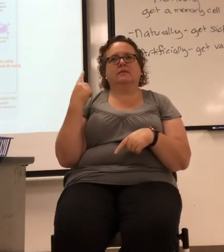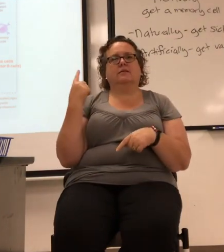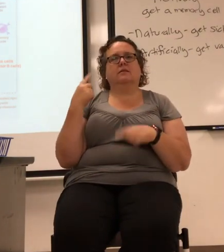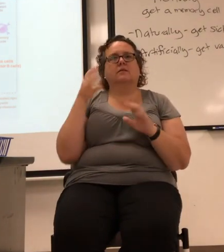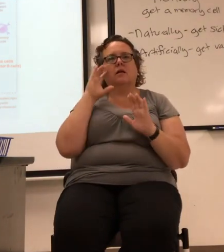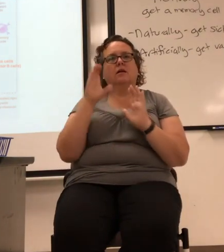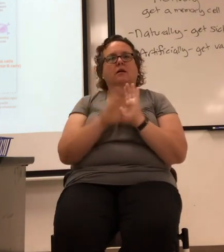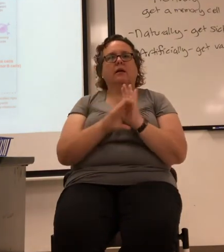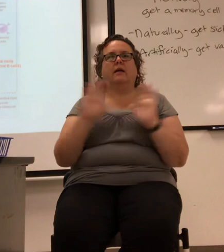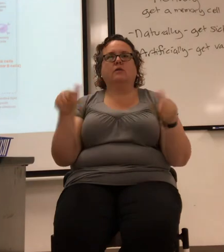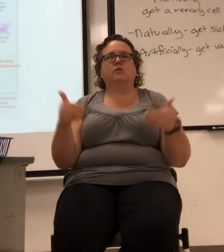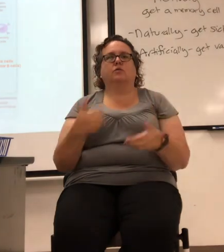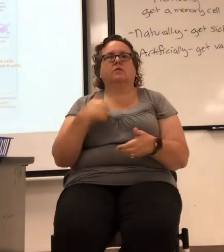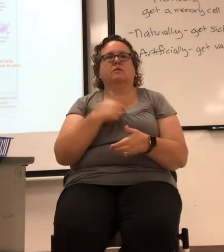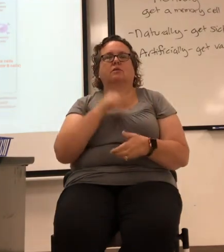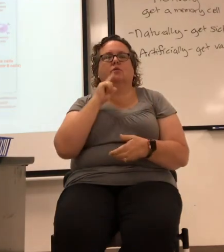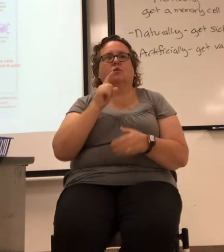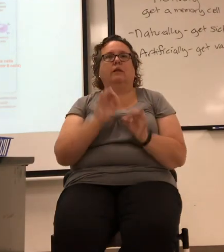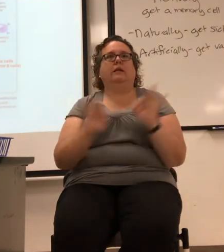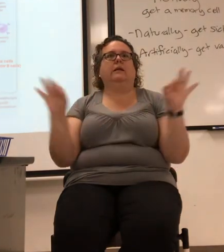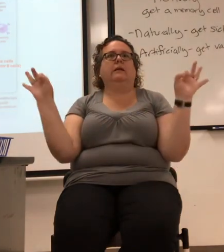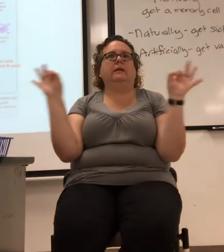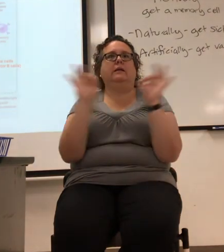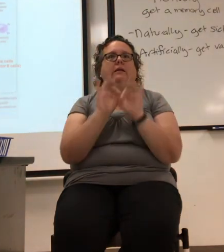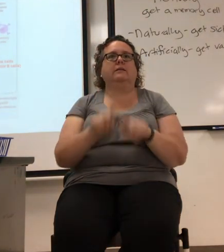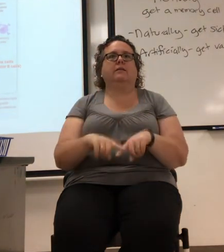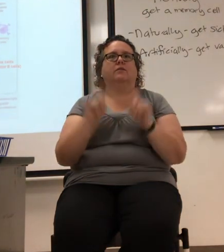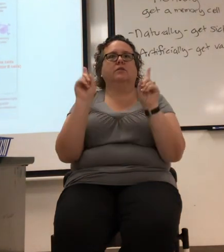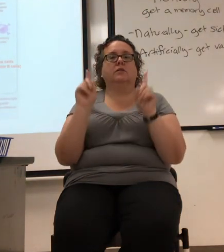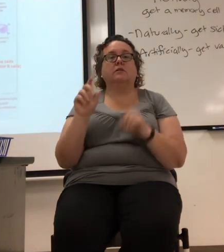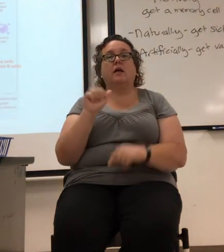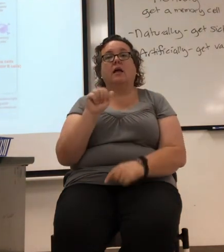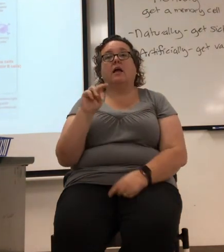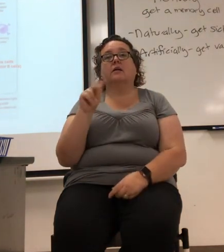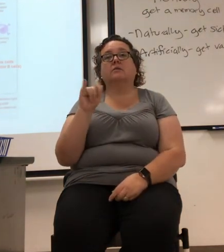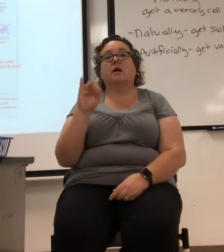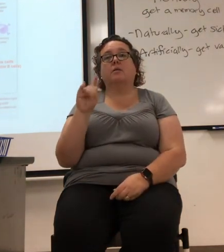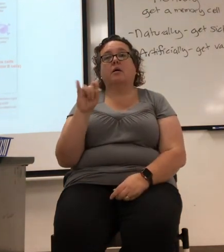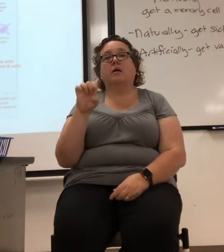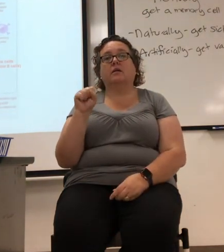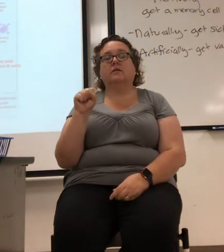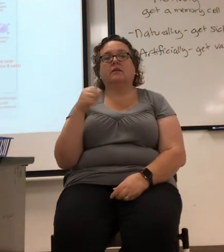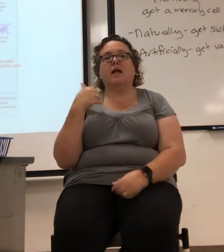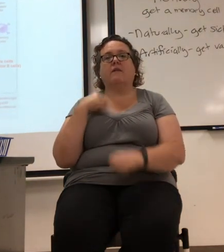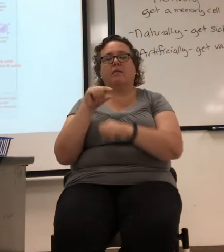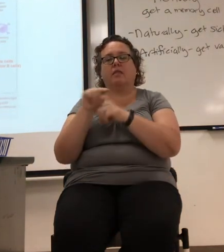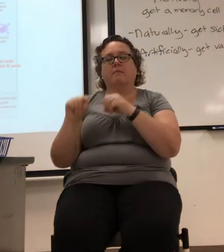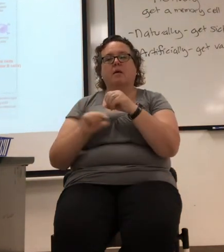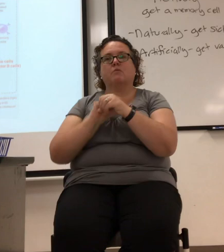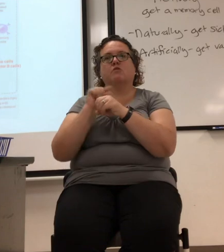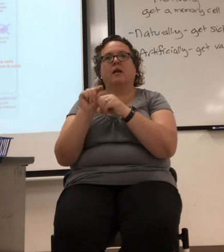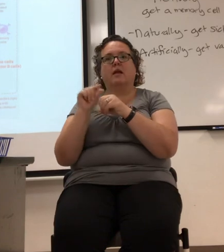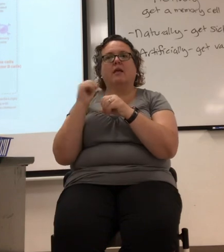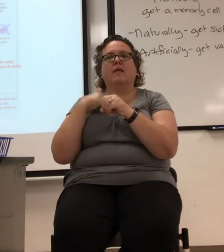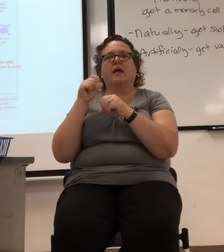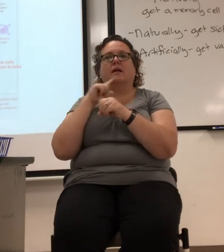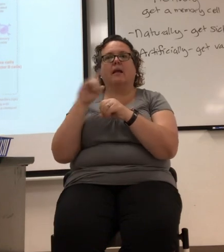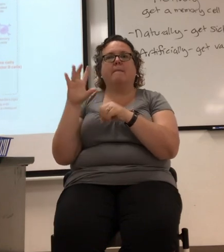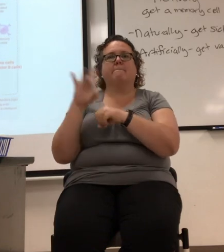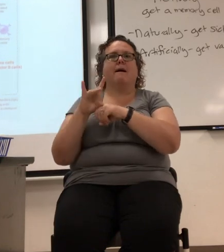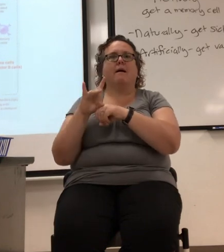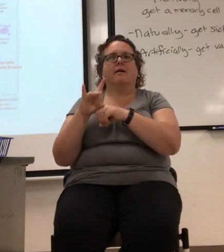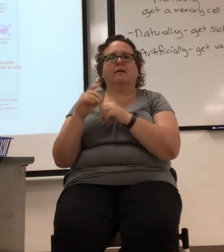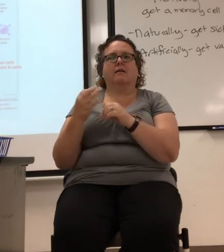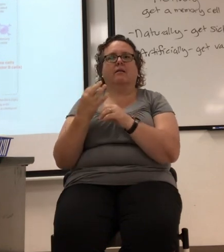introduces us to the key differences, which is the antibodies have the membrane-bound antibodies that can bind the free